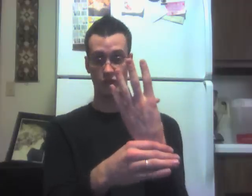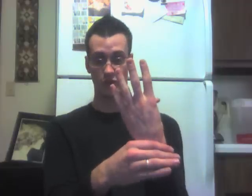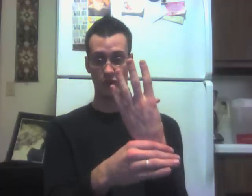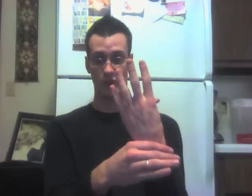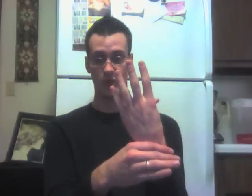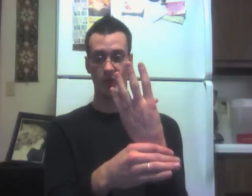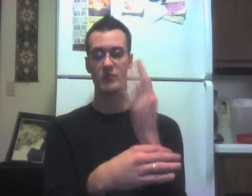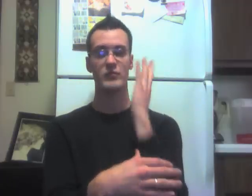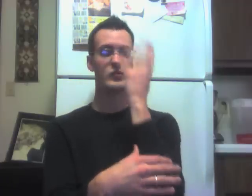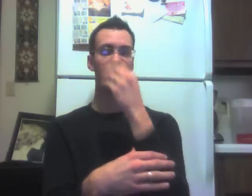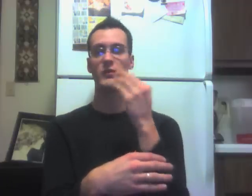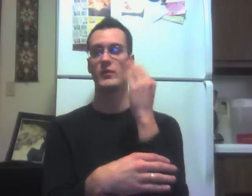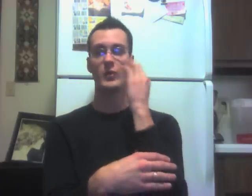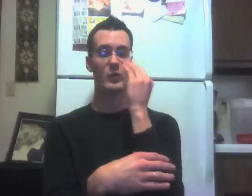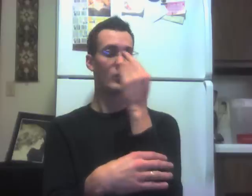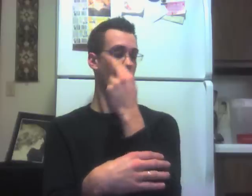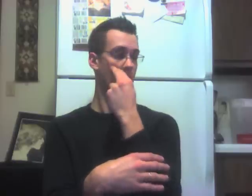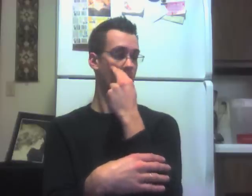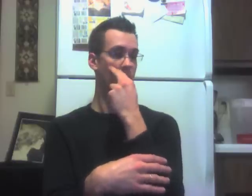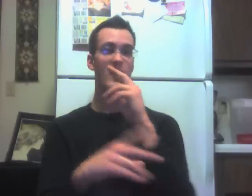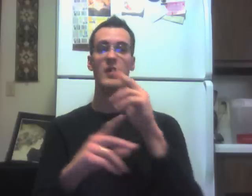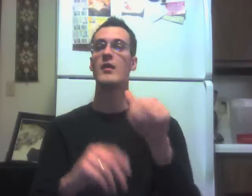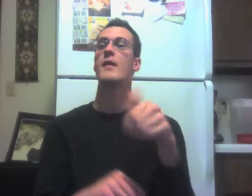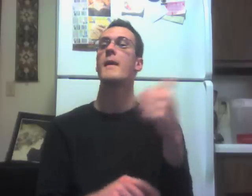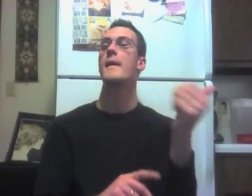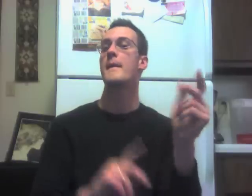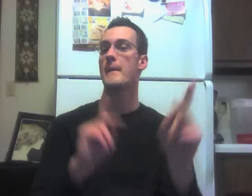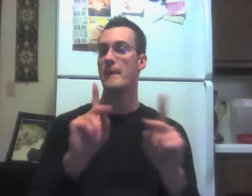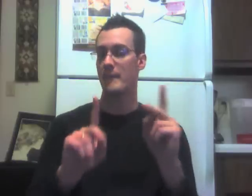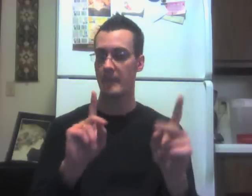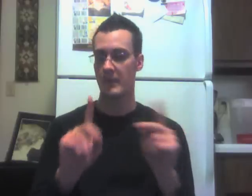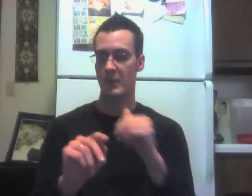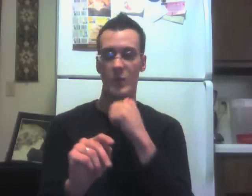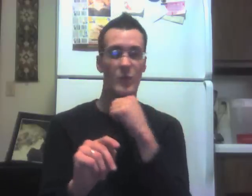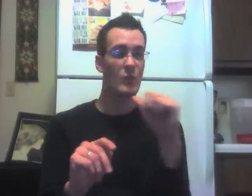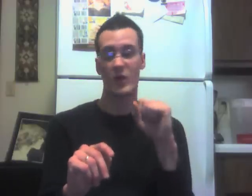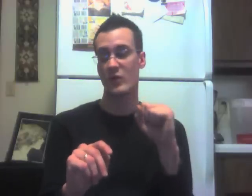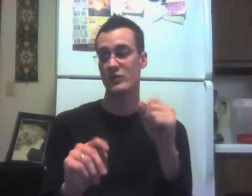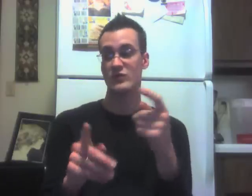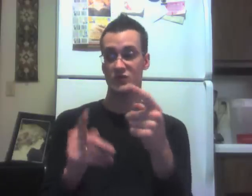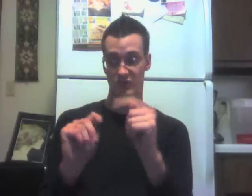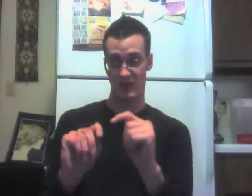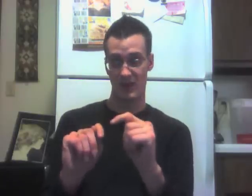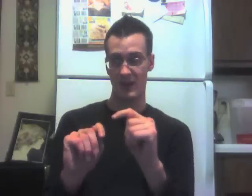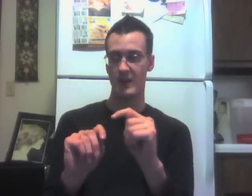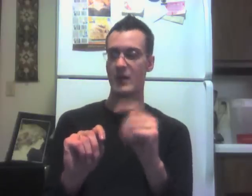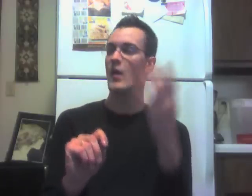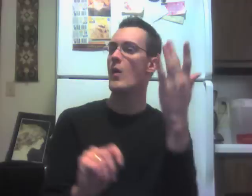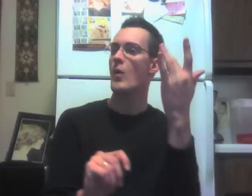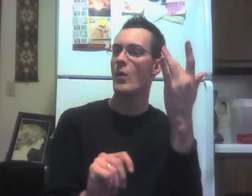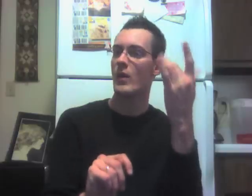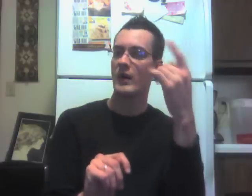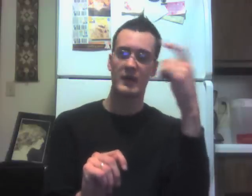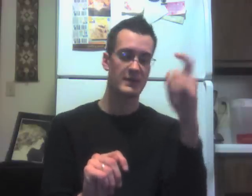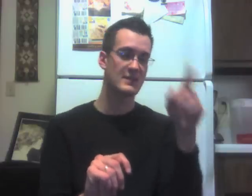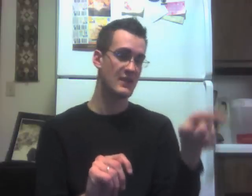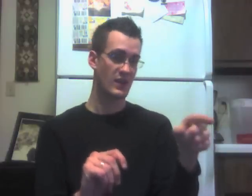from roses because their plants become sick. If you listen to their side of the story, they would have